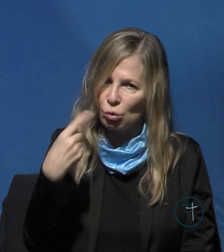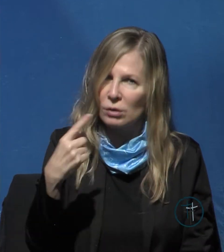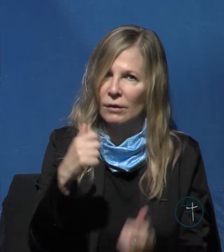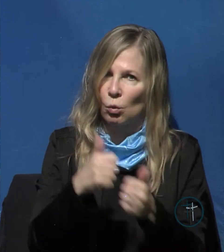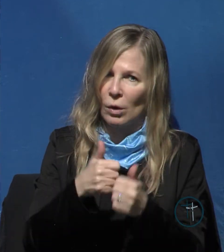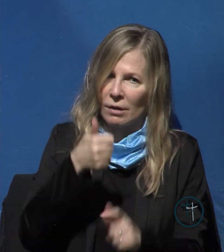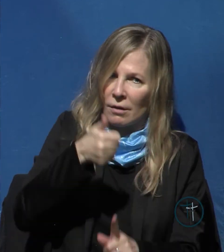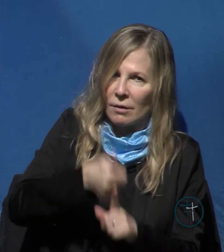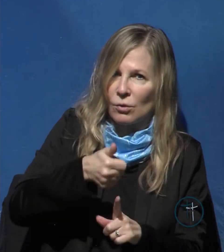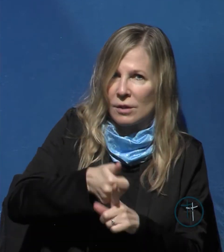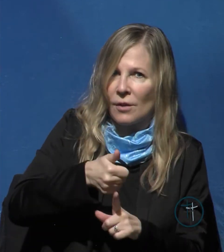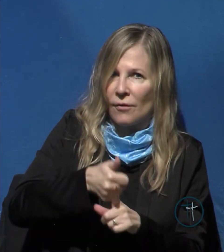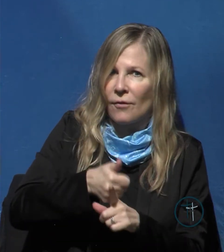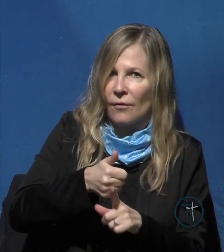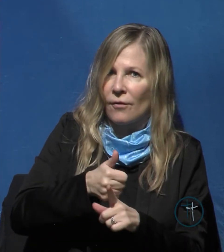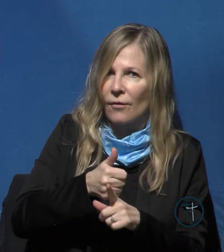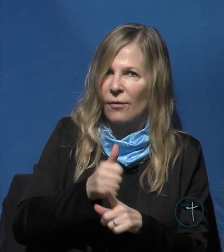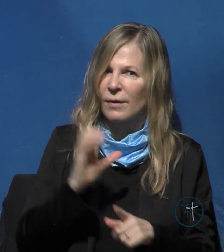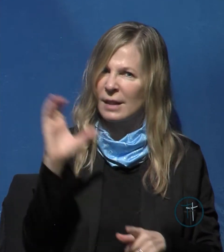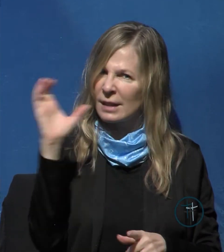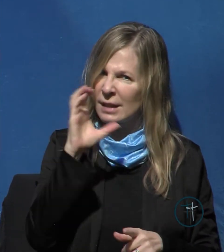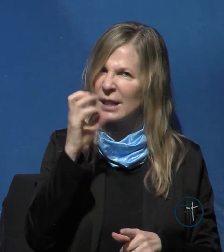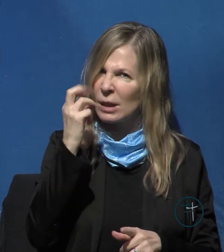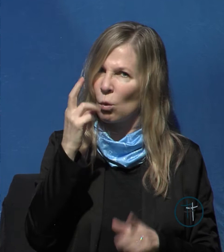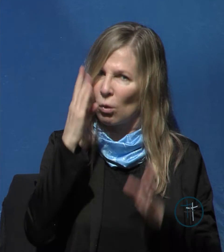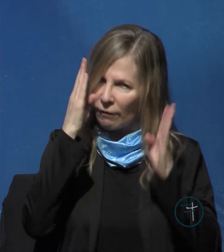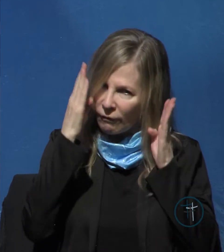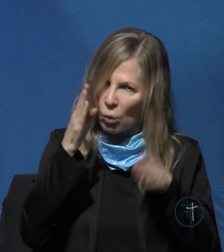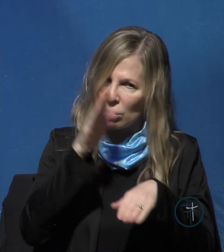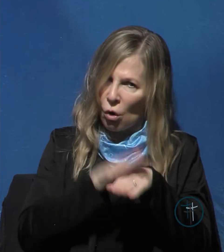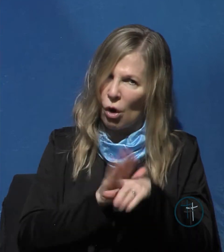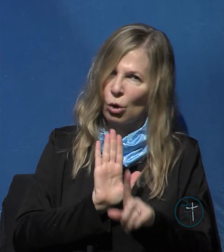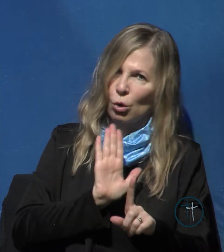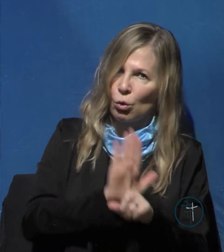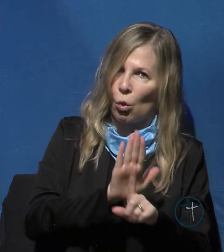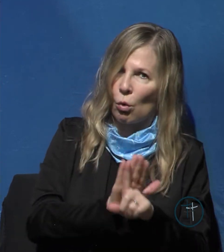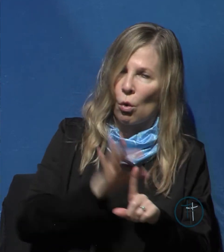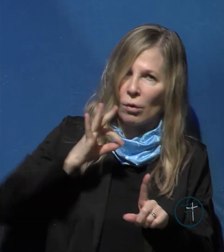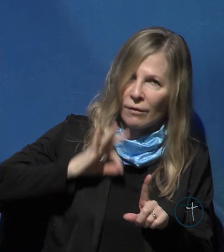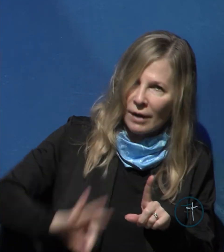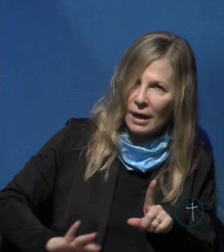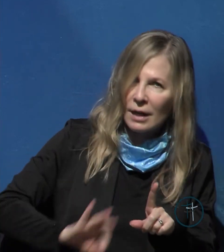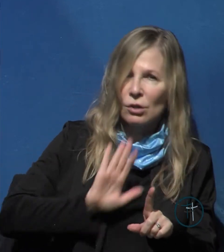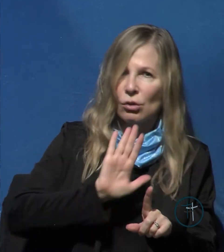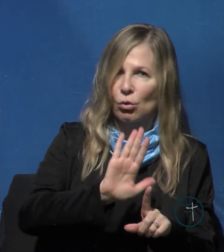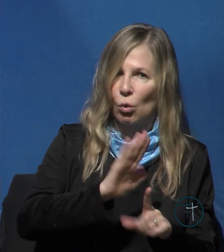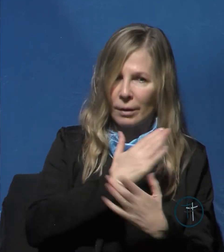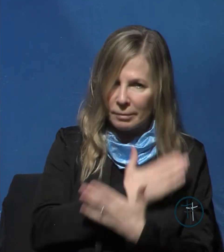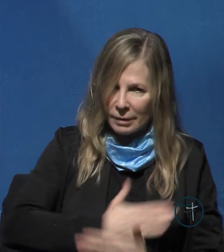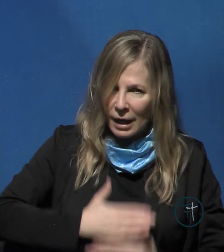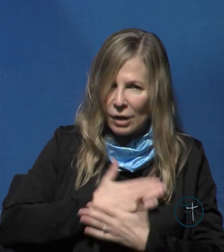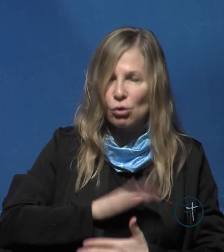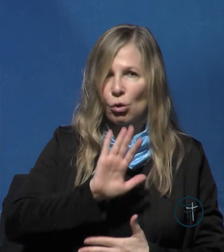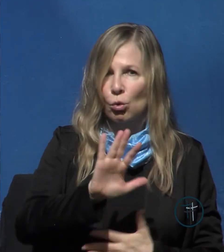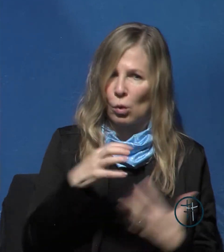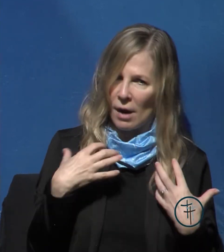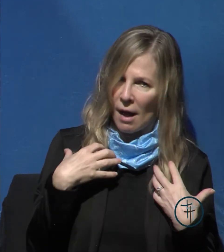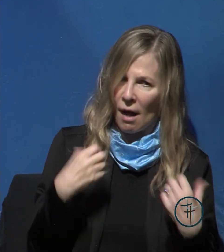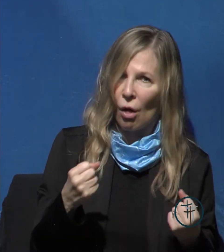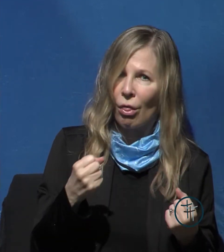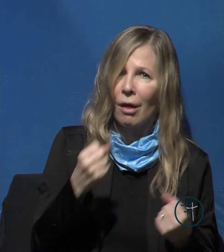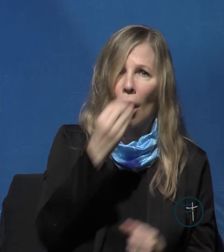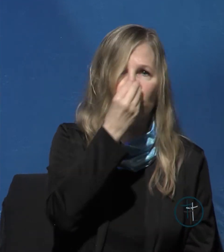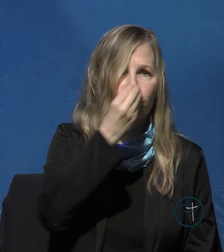oneself, seeking or concentrating on one's own advantage, pleasure, or well-being without regard